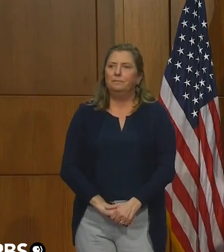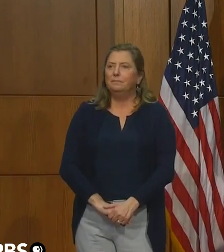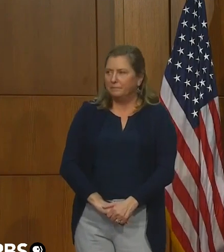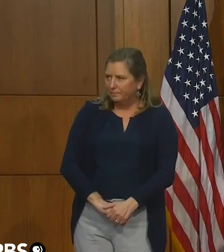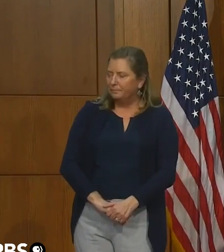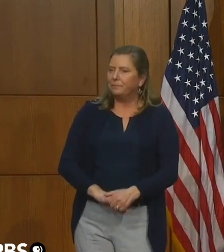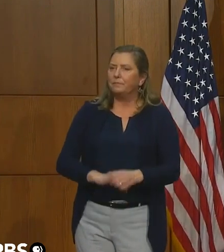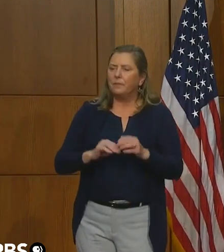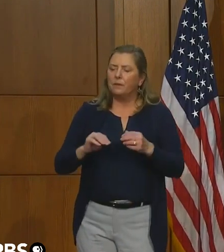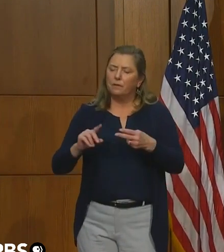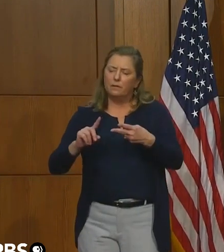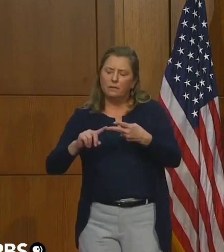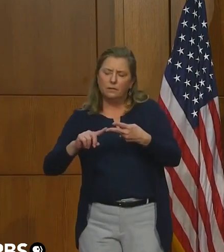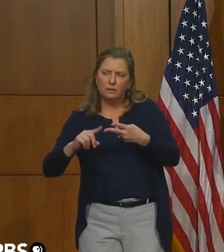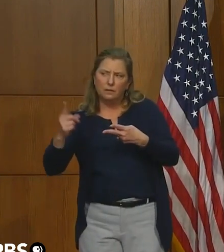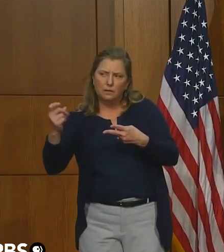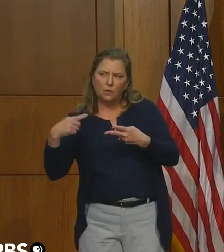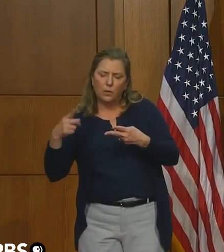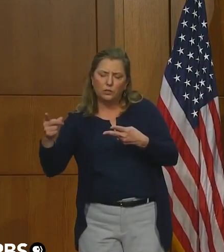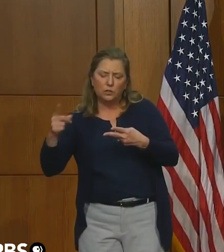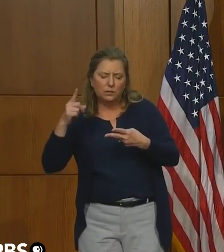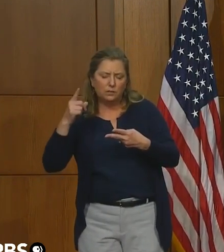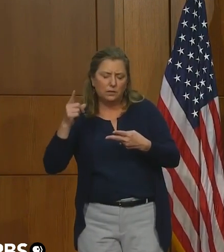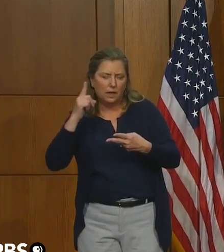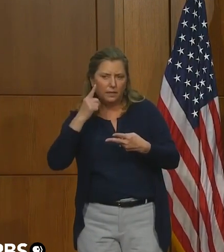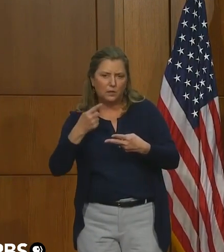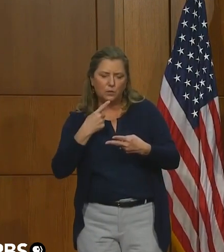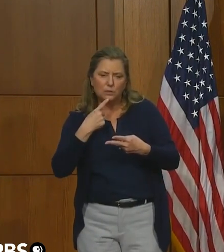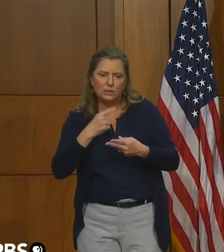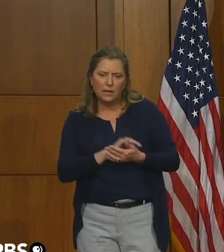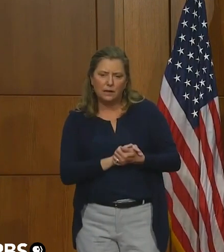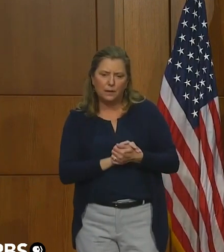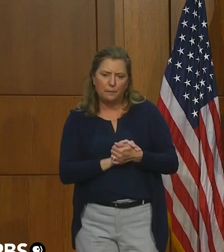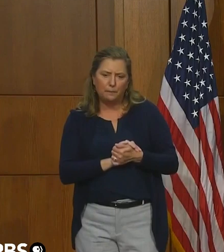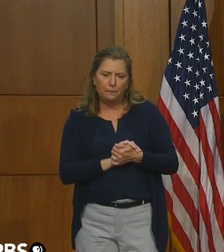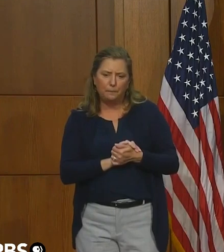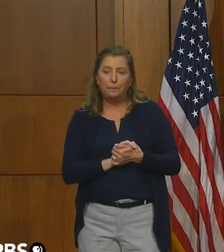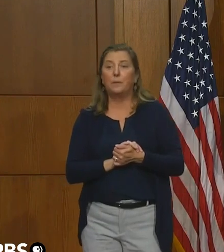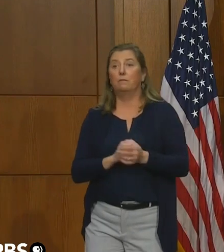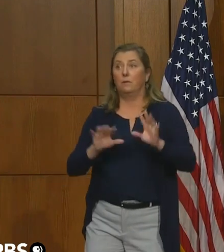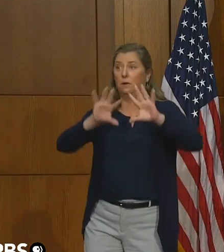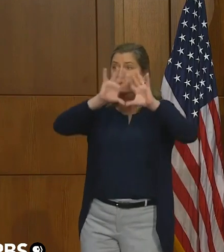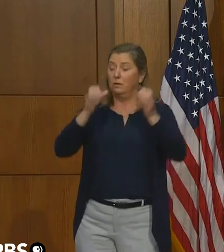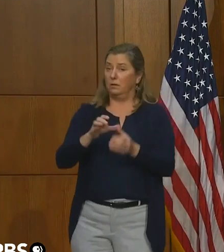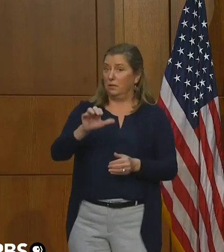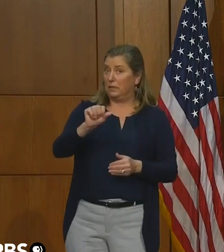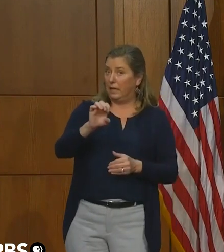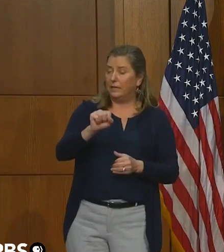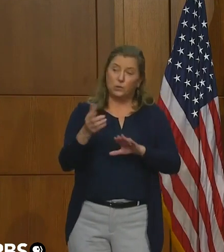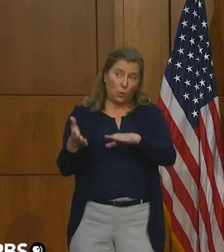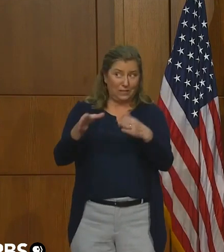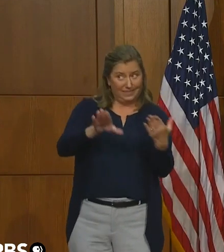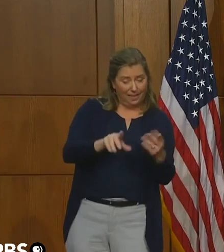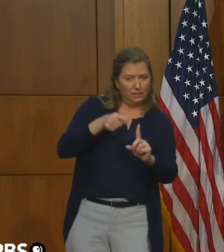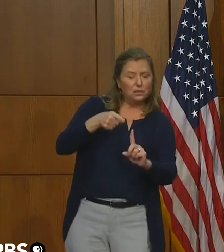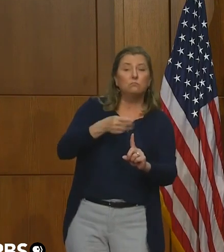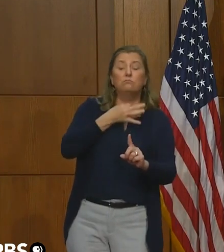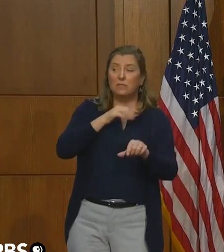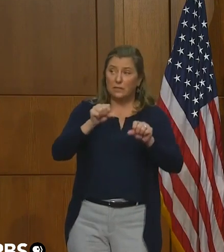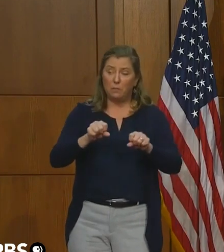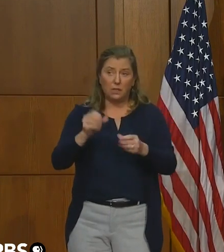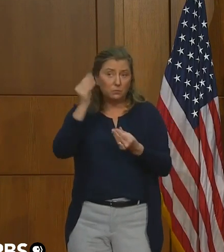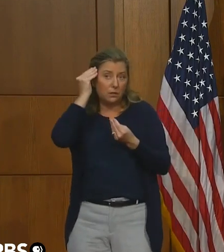Hi, and on the second half of your question, I think you asked about among our cases, is it possible, or deaths specifically, is it possible